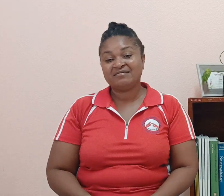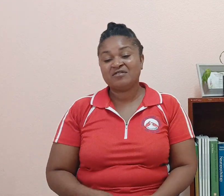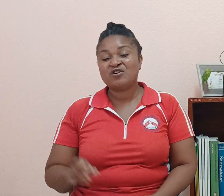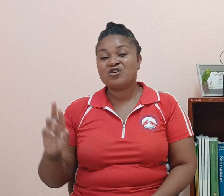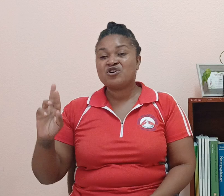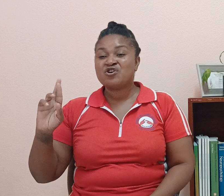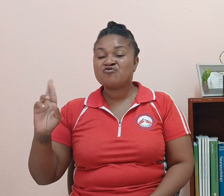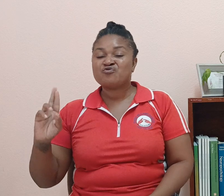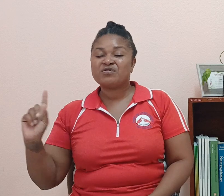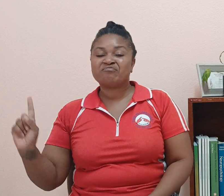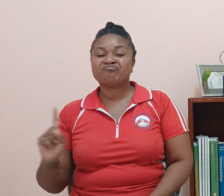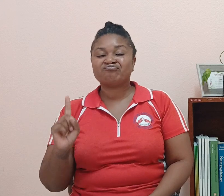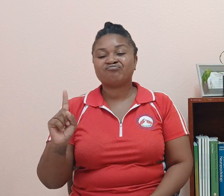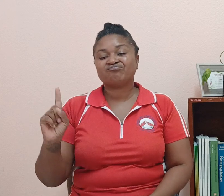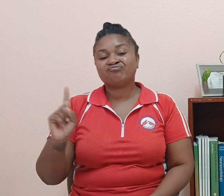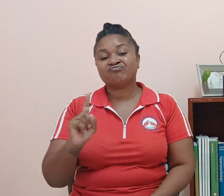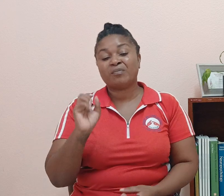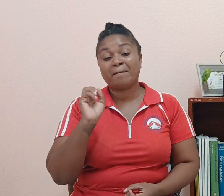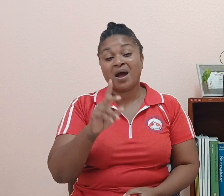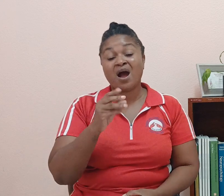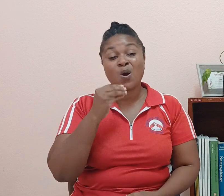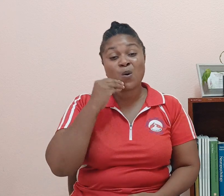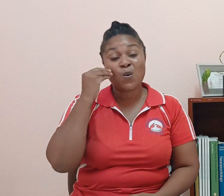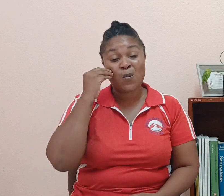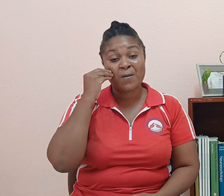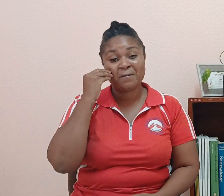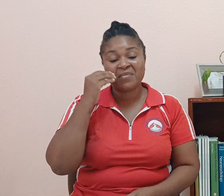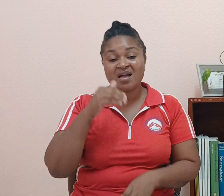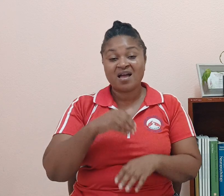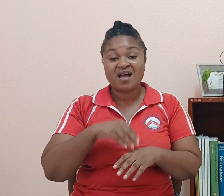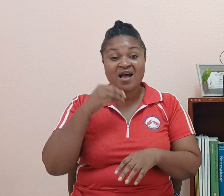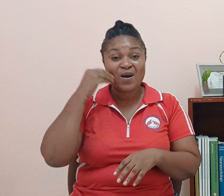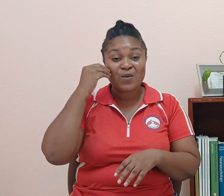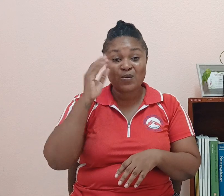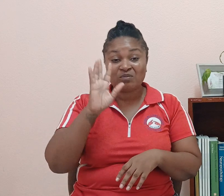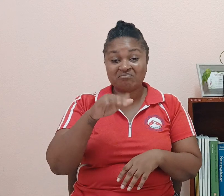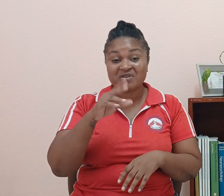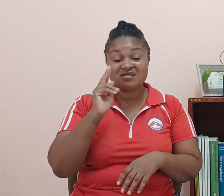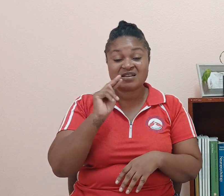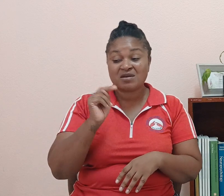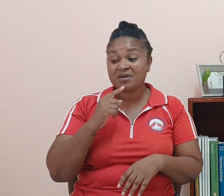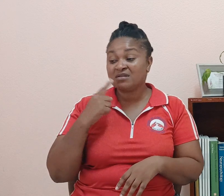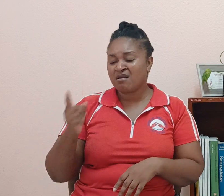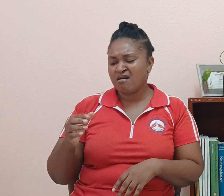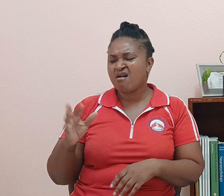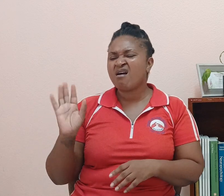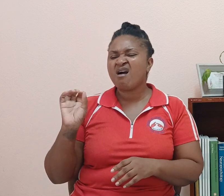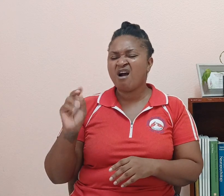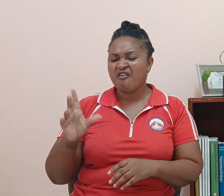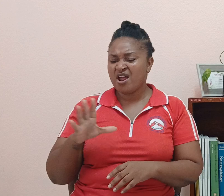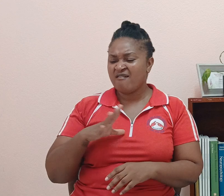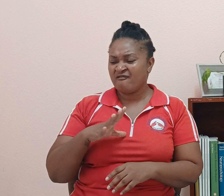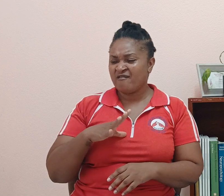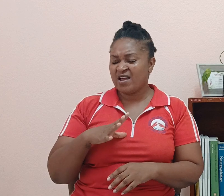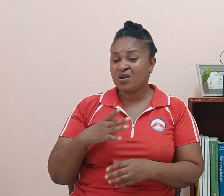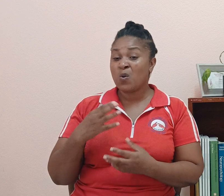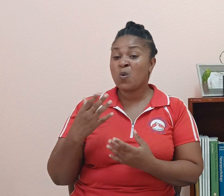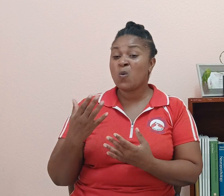At home, Naomi told Ruth to wait until she learned